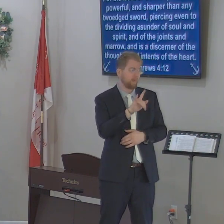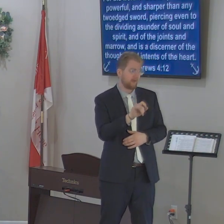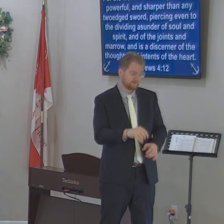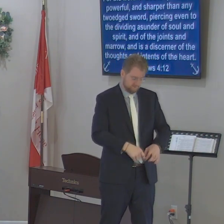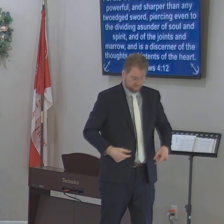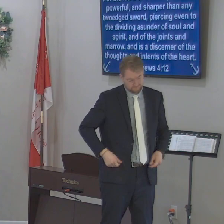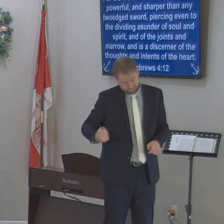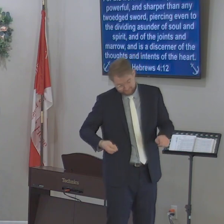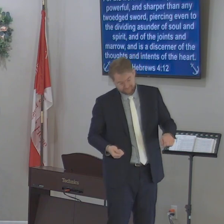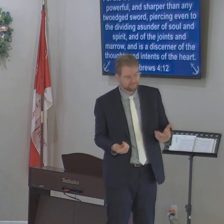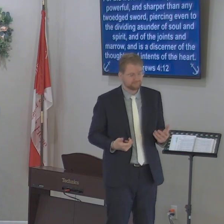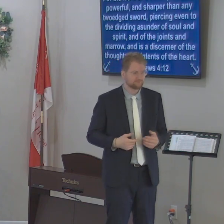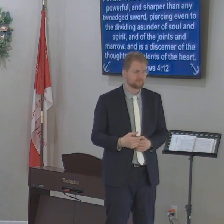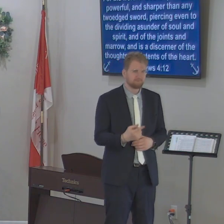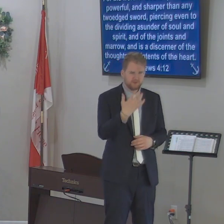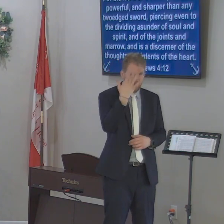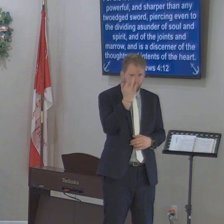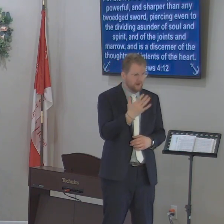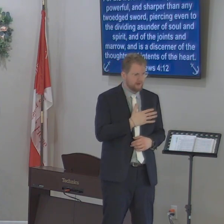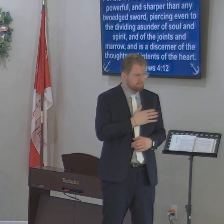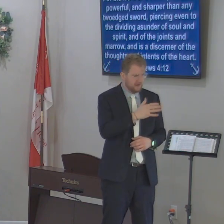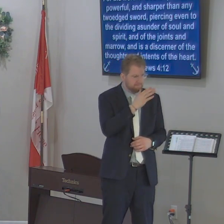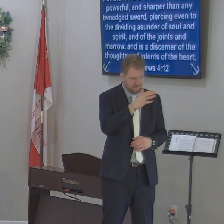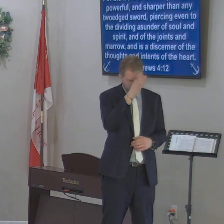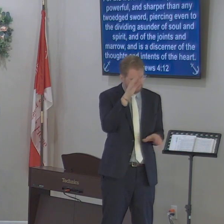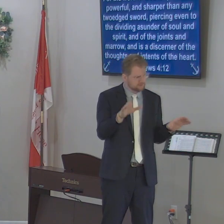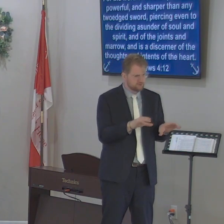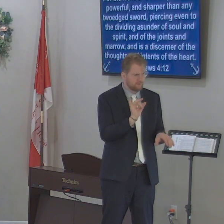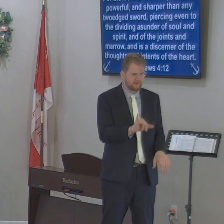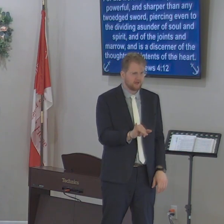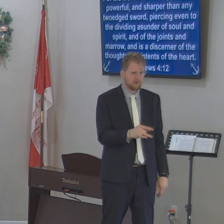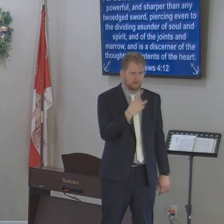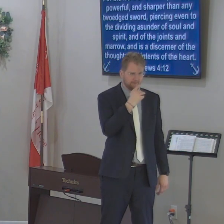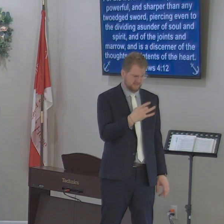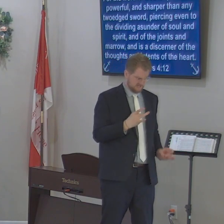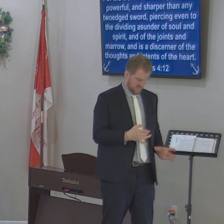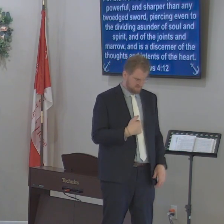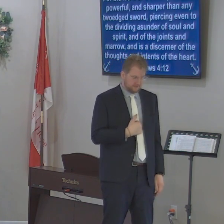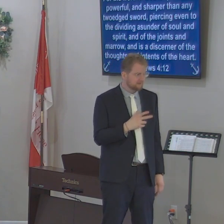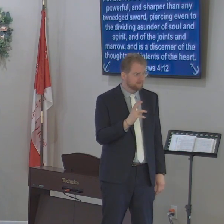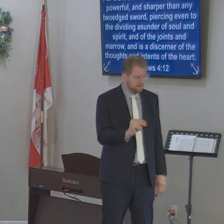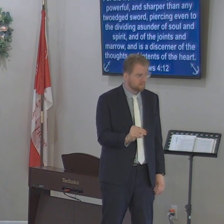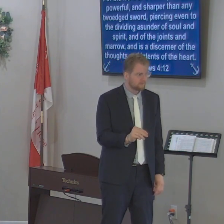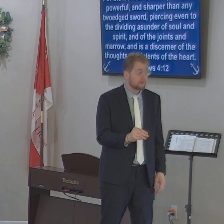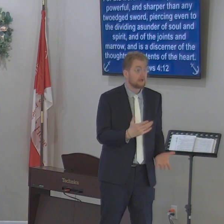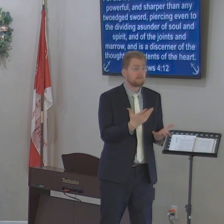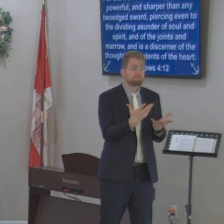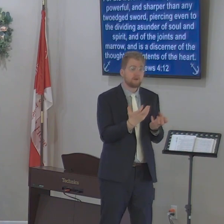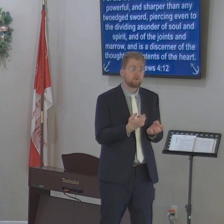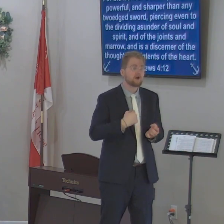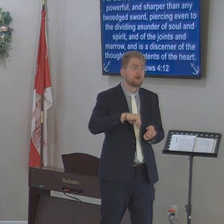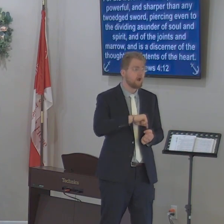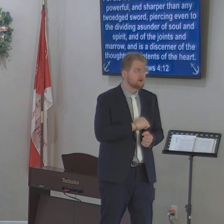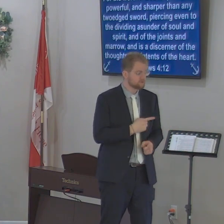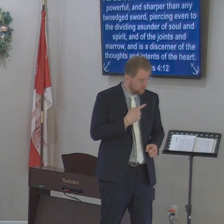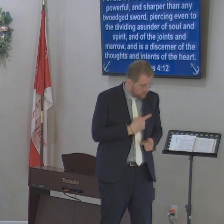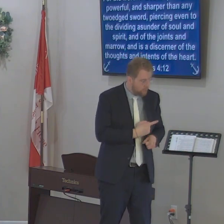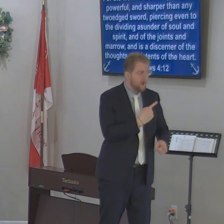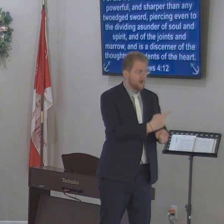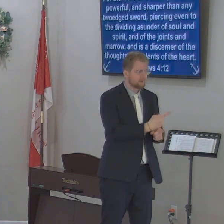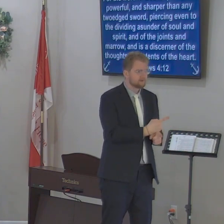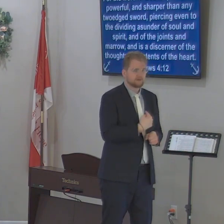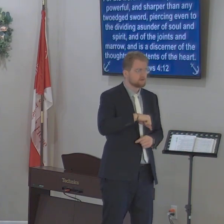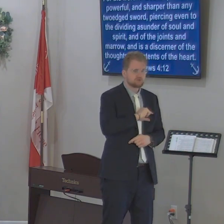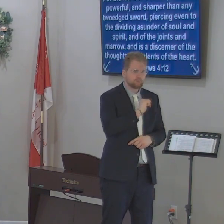They certainly were going to let us do what we wanted to do. Why is that? Because they didn't want us to end up in the penitentiary someday, right? They wanted us to be